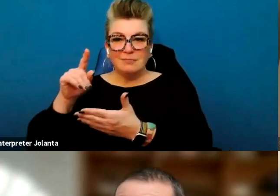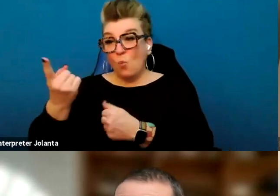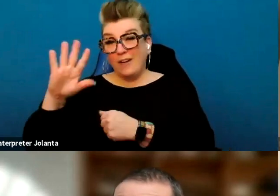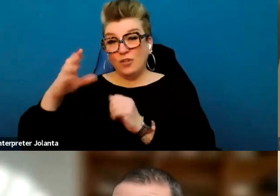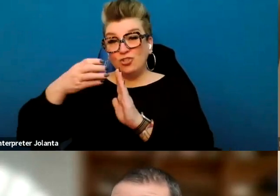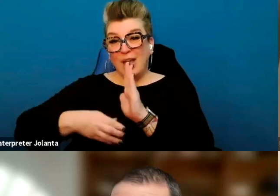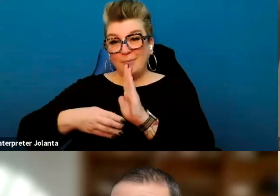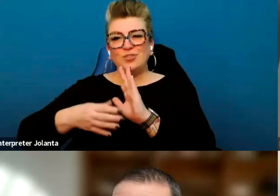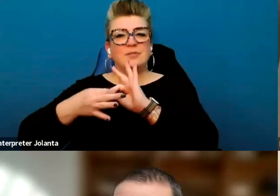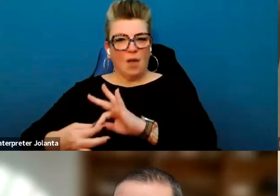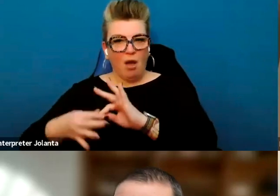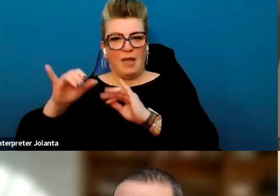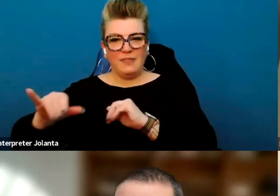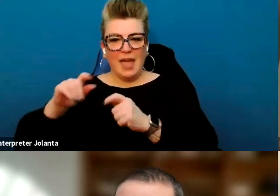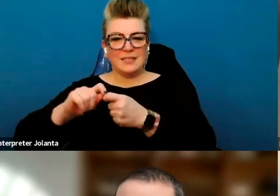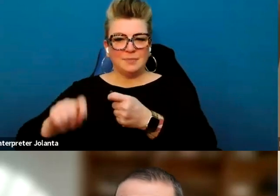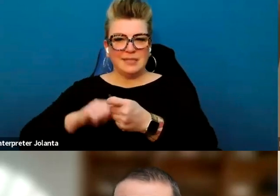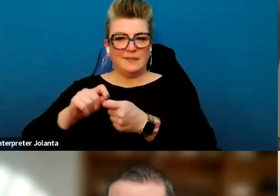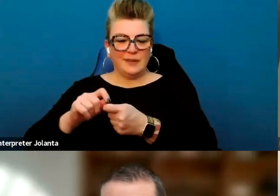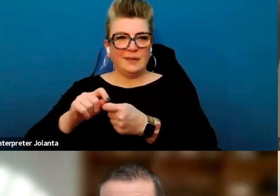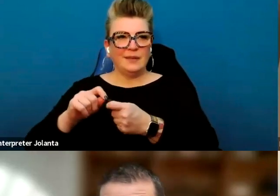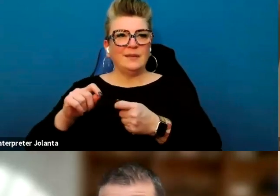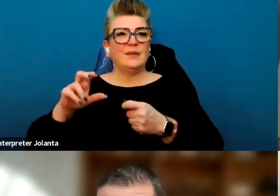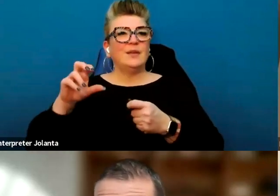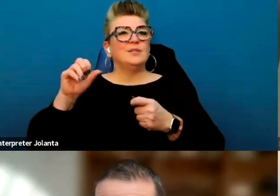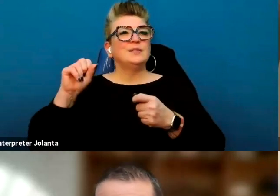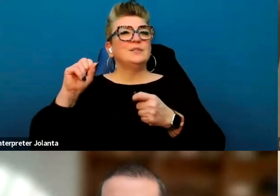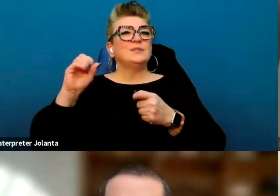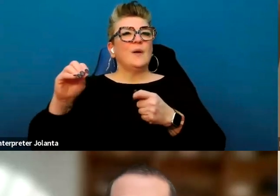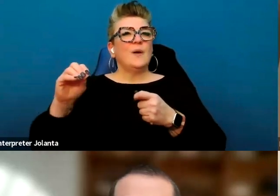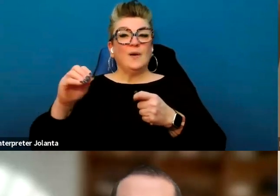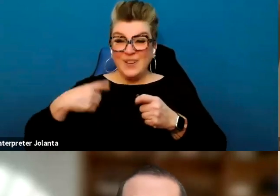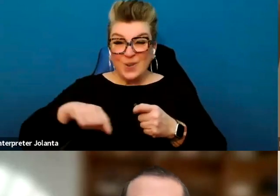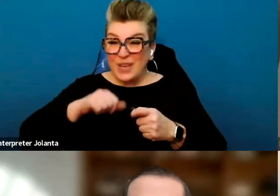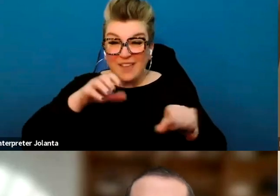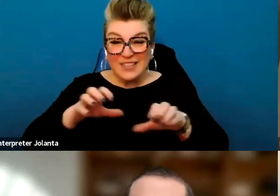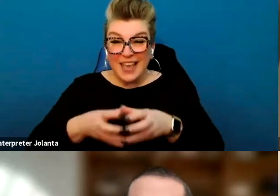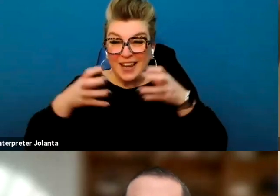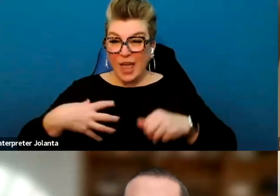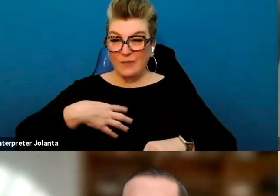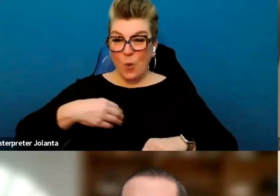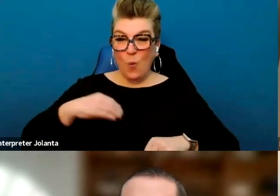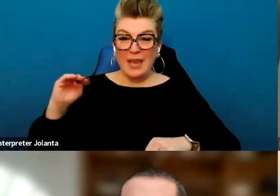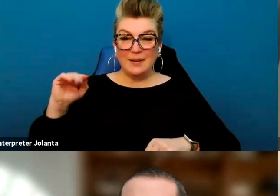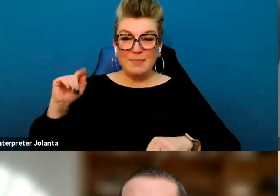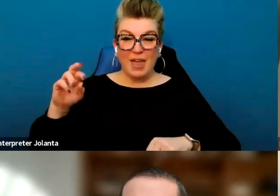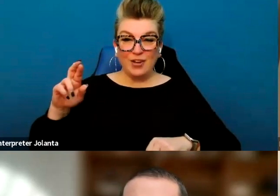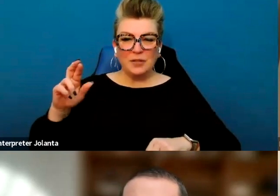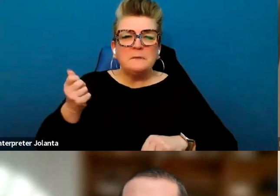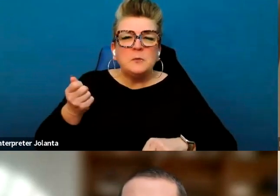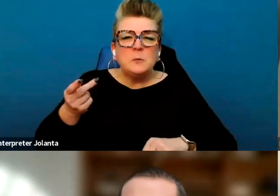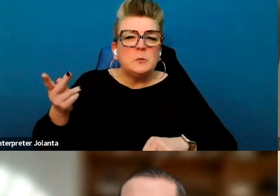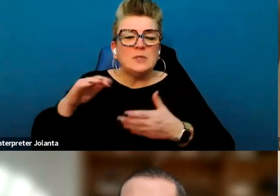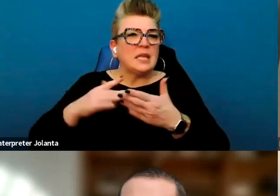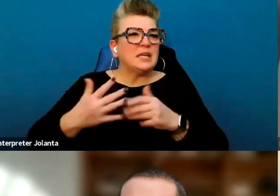be on that. So yeah, we haven't done much white matter work. We've done a few studies in the